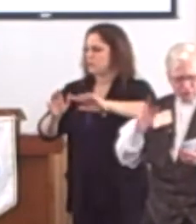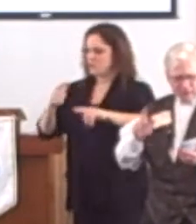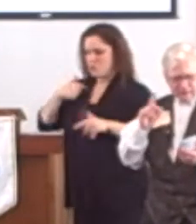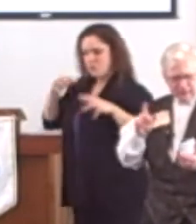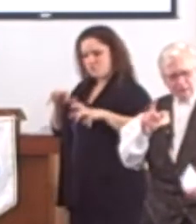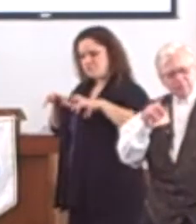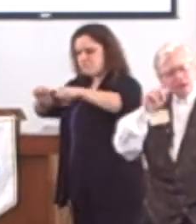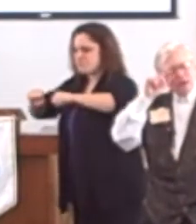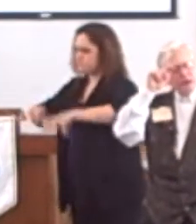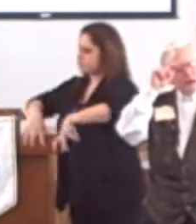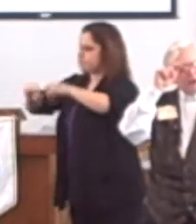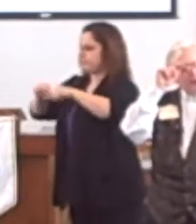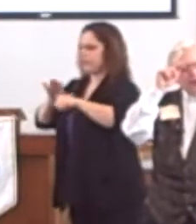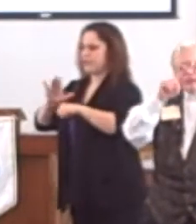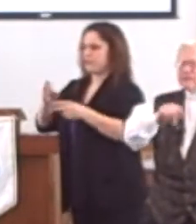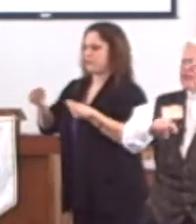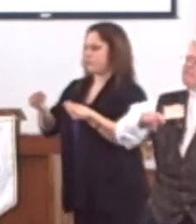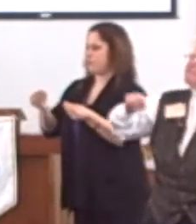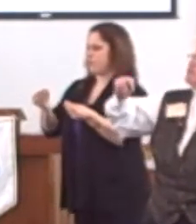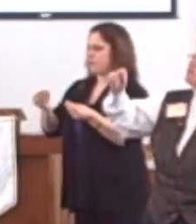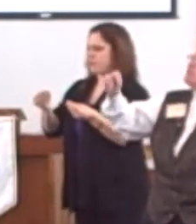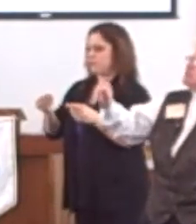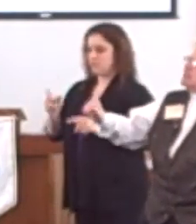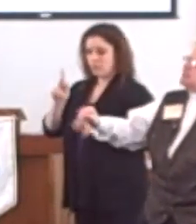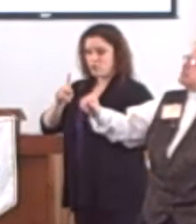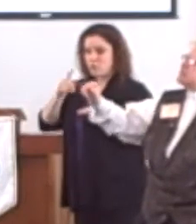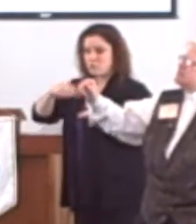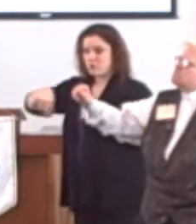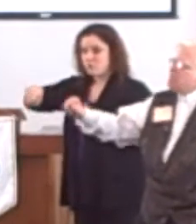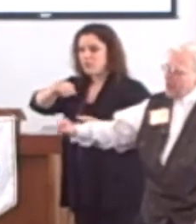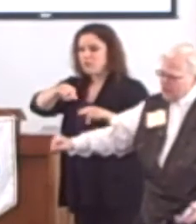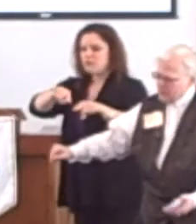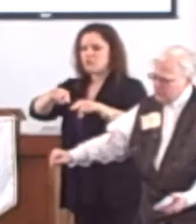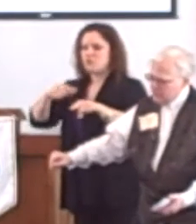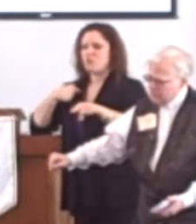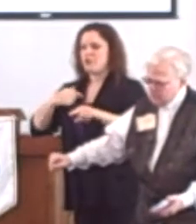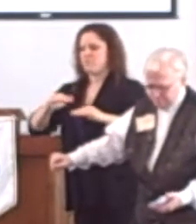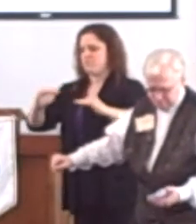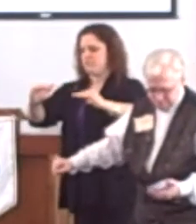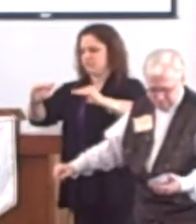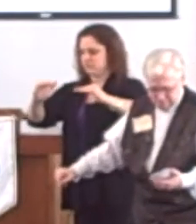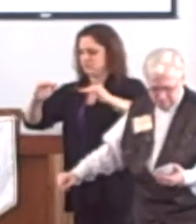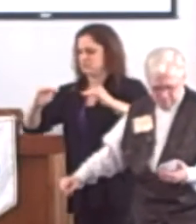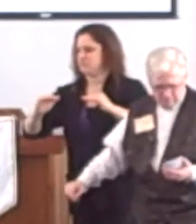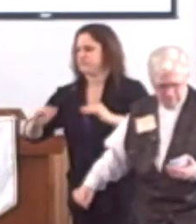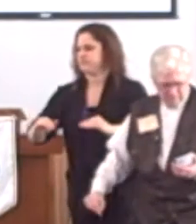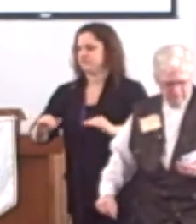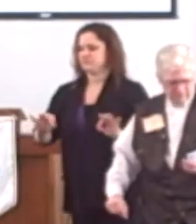and we treated them as if they didn't matter.